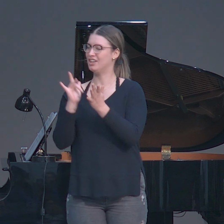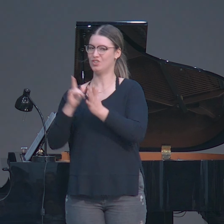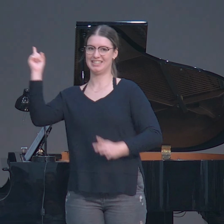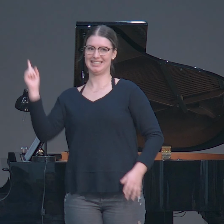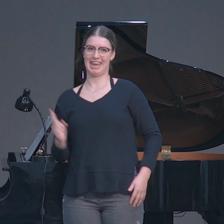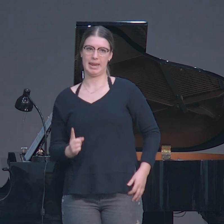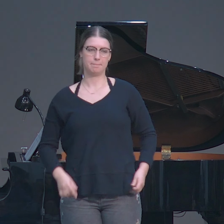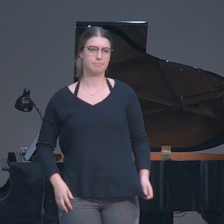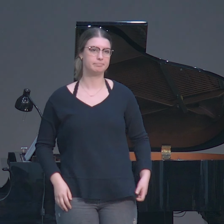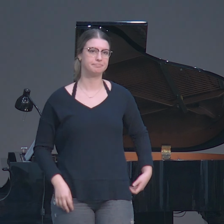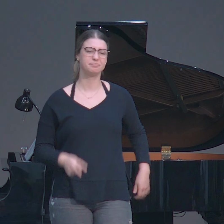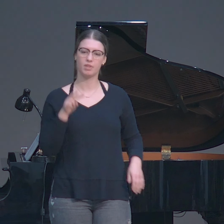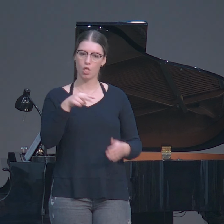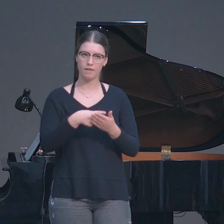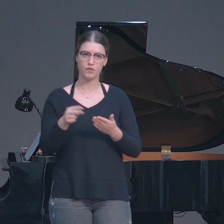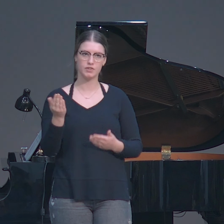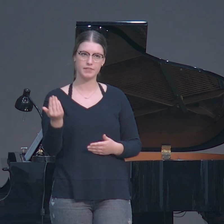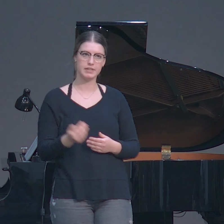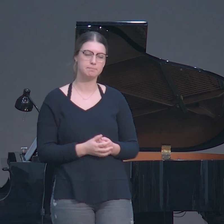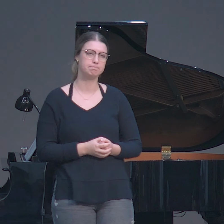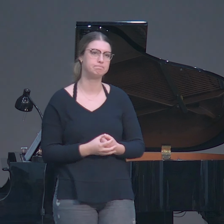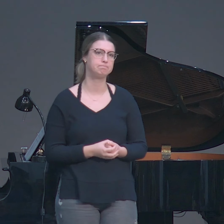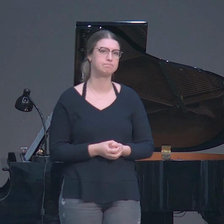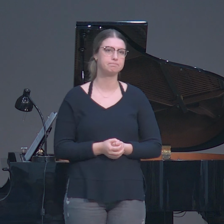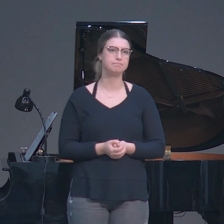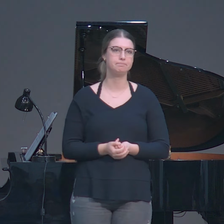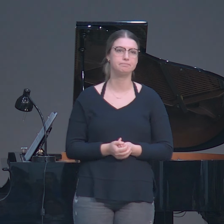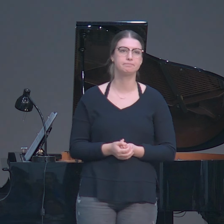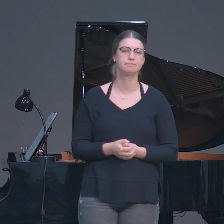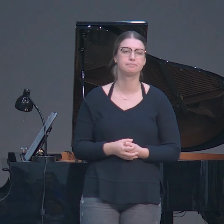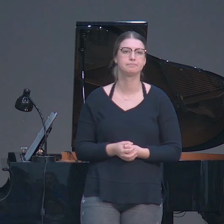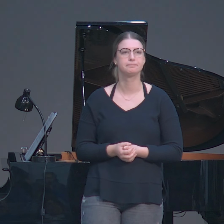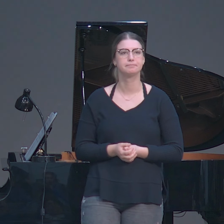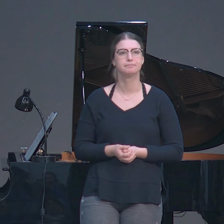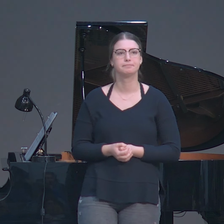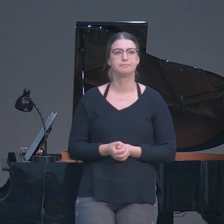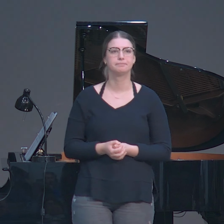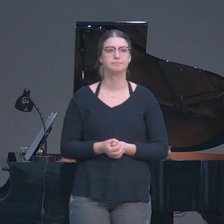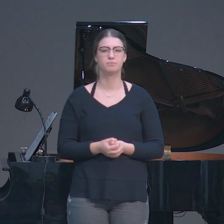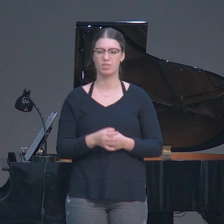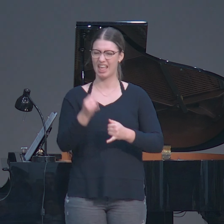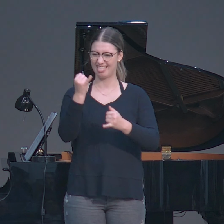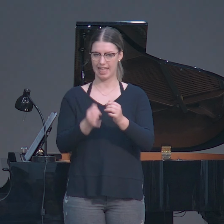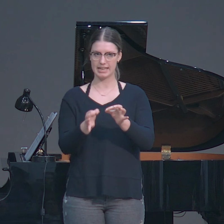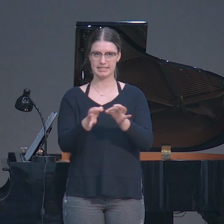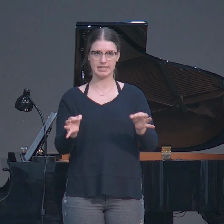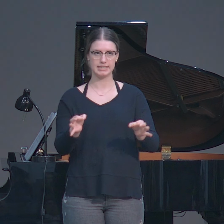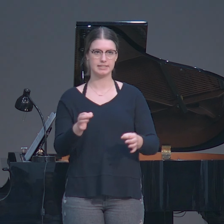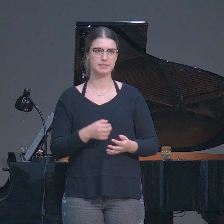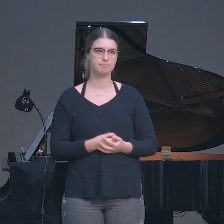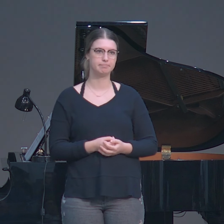verse 15 and look at the very last sentence.